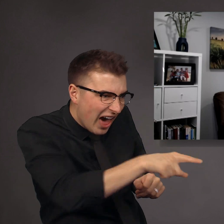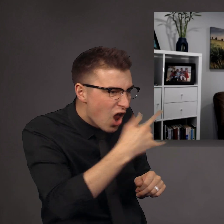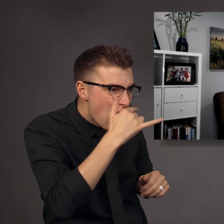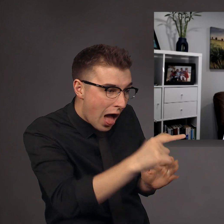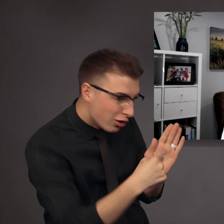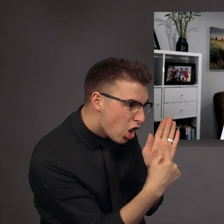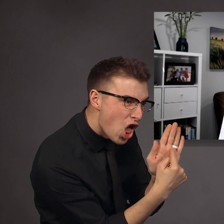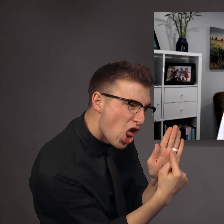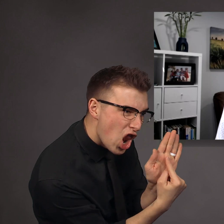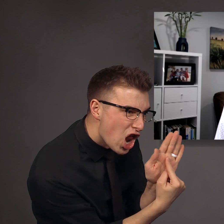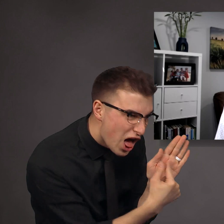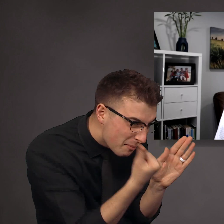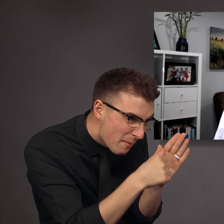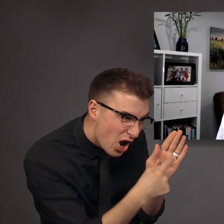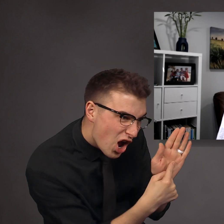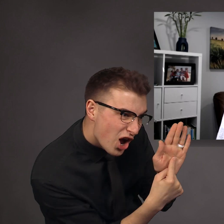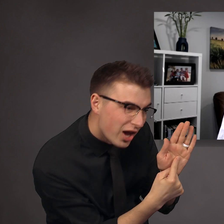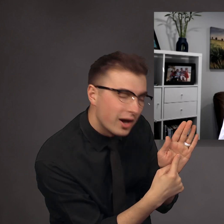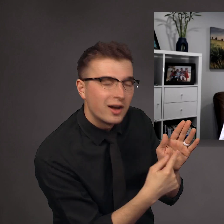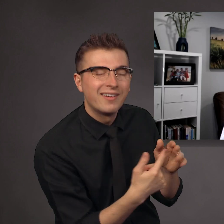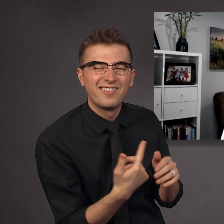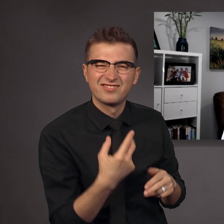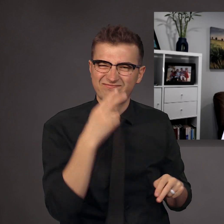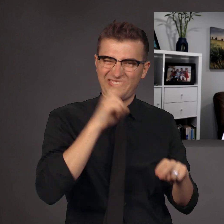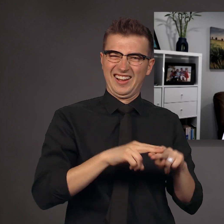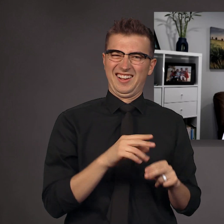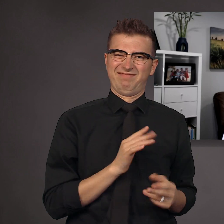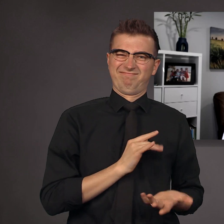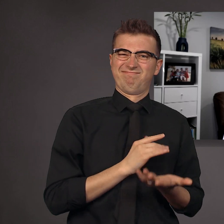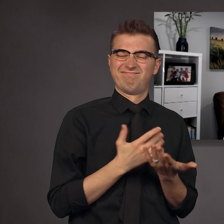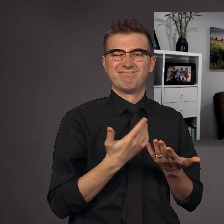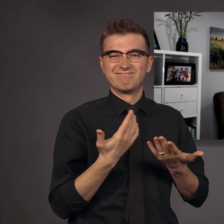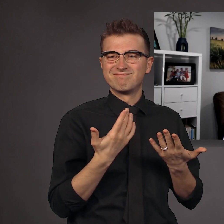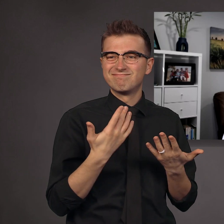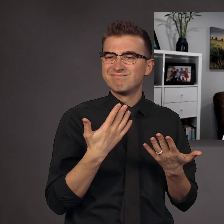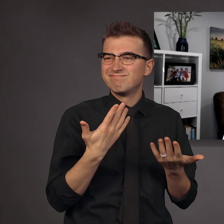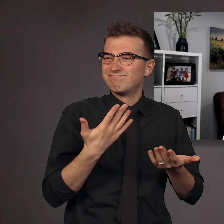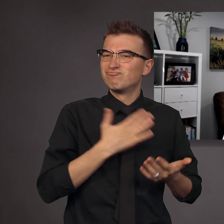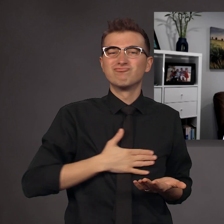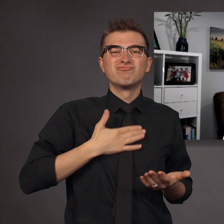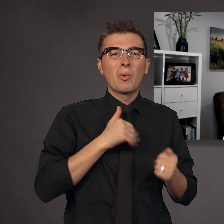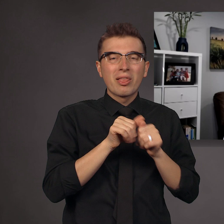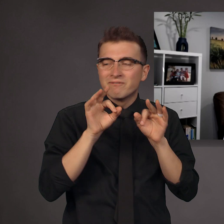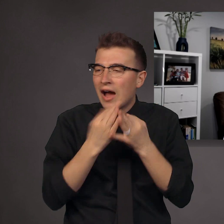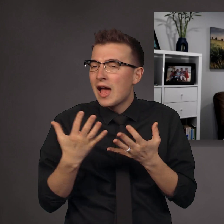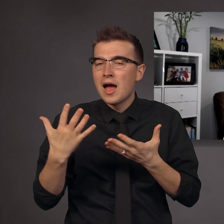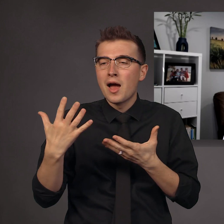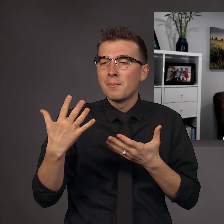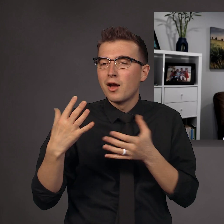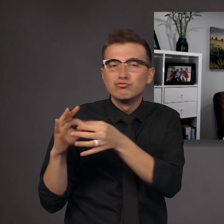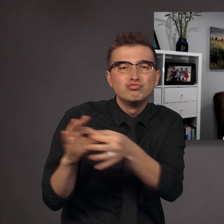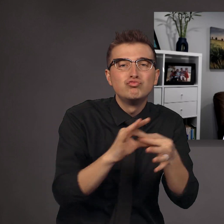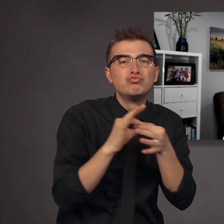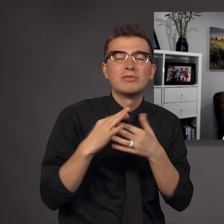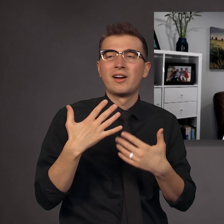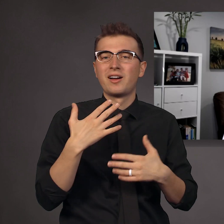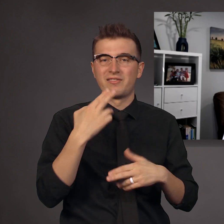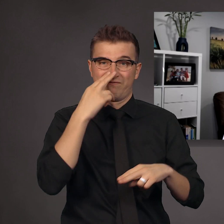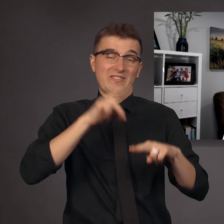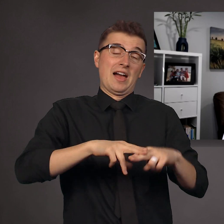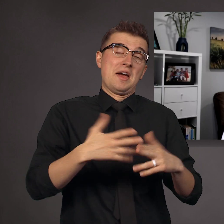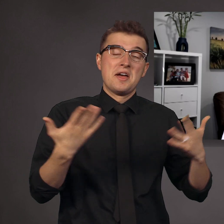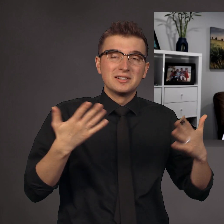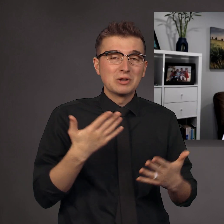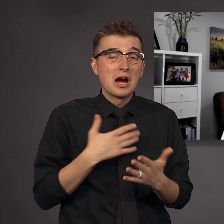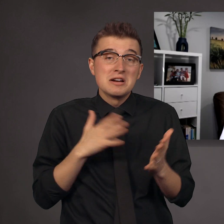what you looked like. This is what we did that day. It's been an awesome way to get my family involved, and it's really a fun pastime.